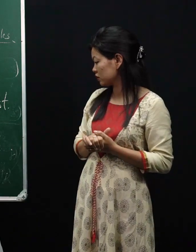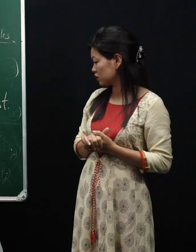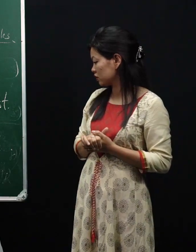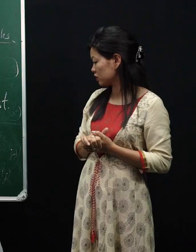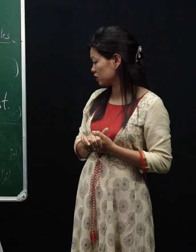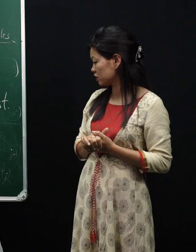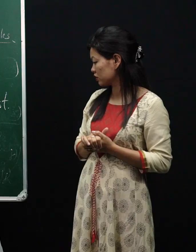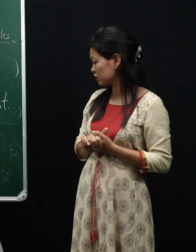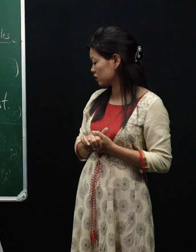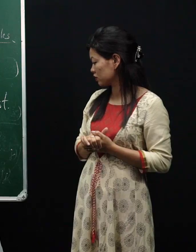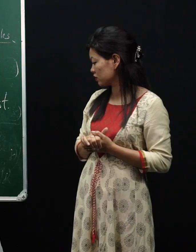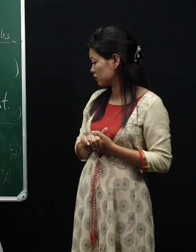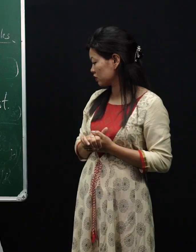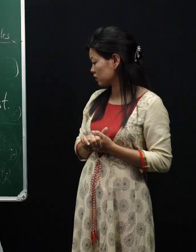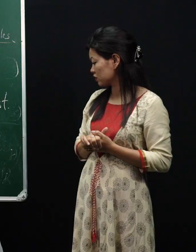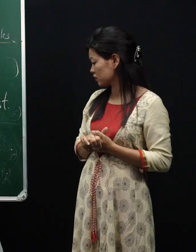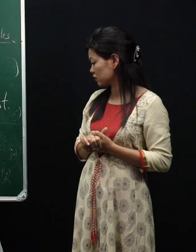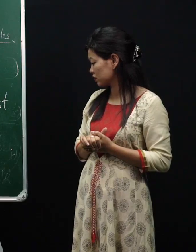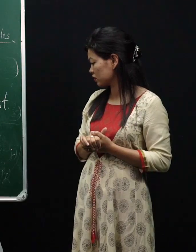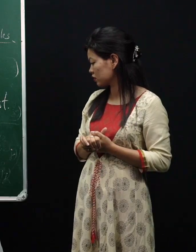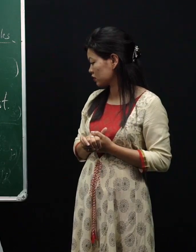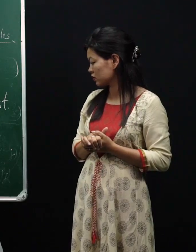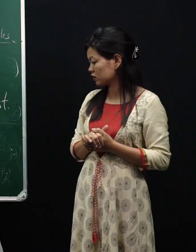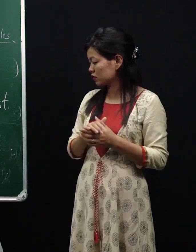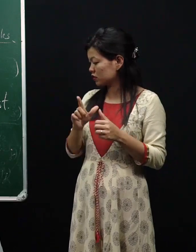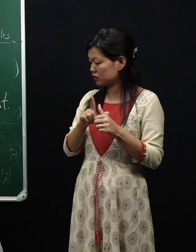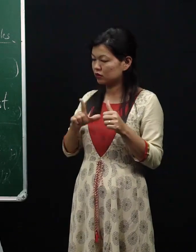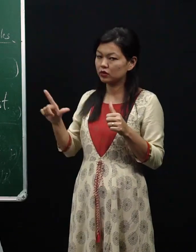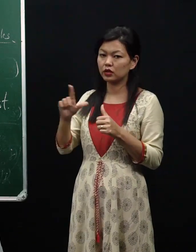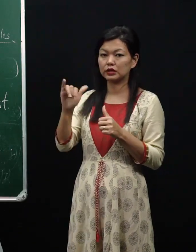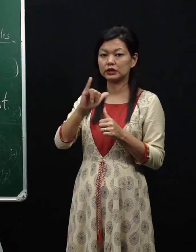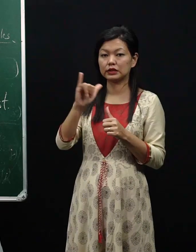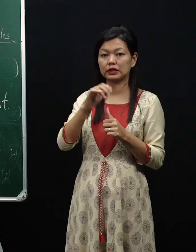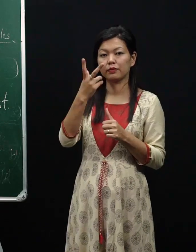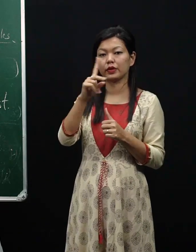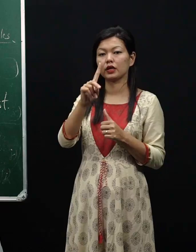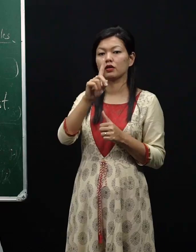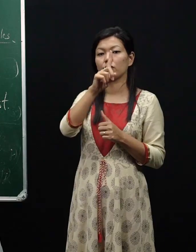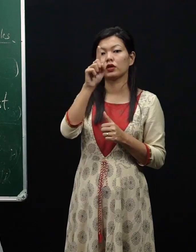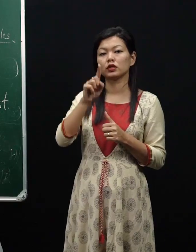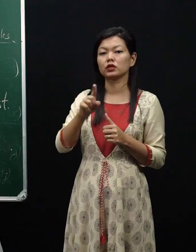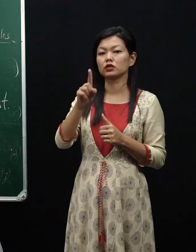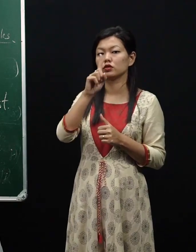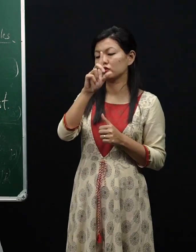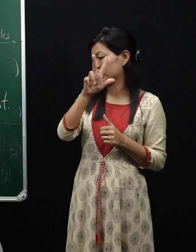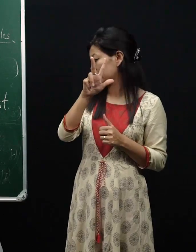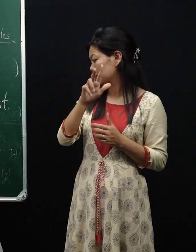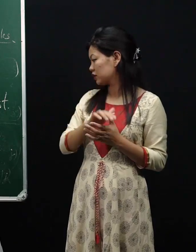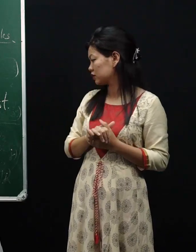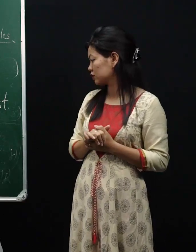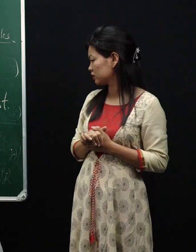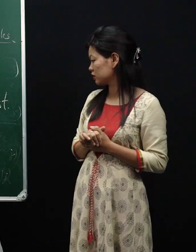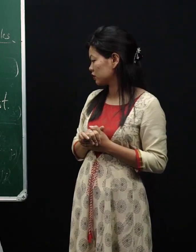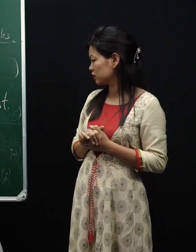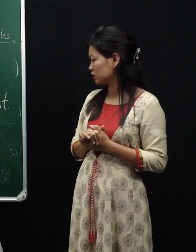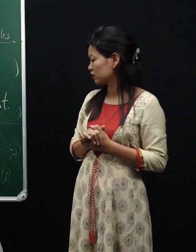6, 1, and then 6, 8, 48. See. Now, even here, though we have